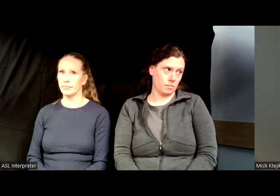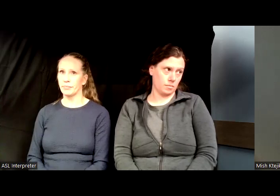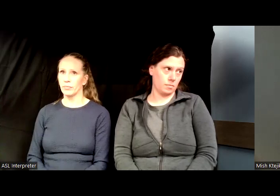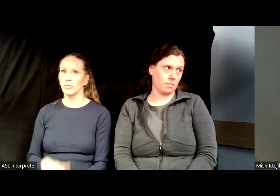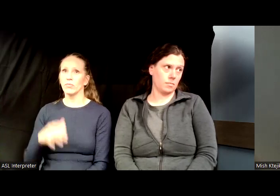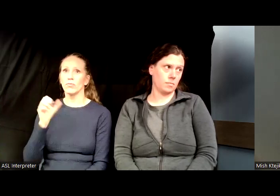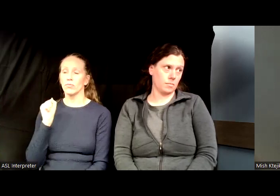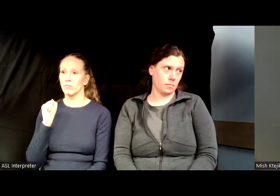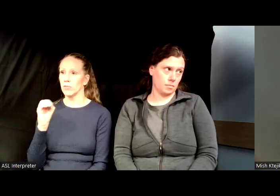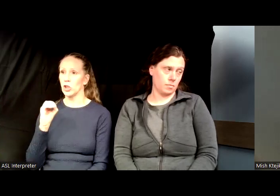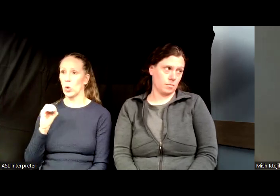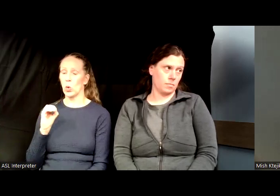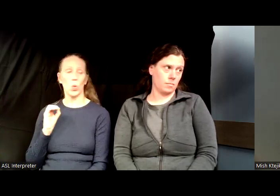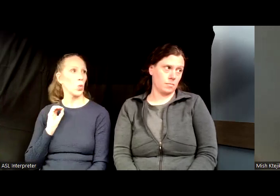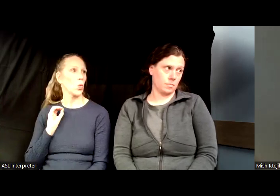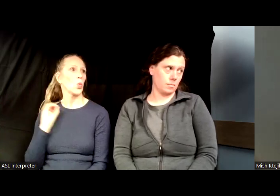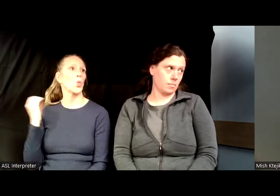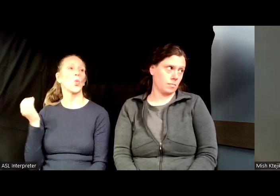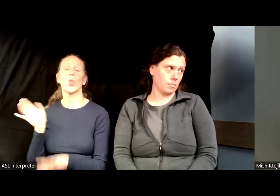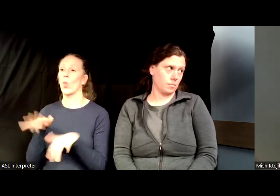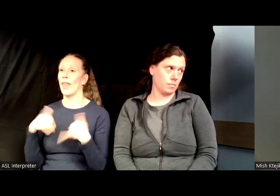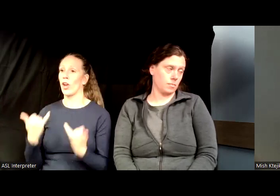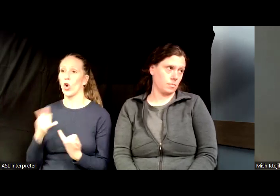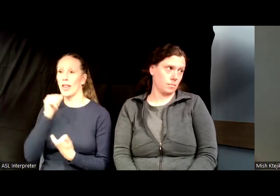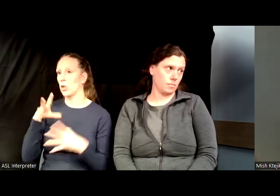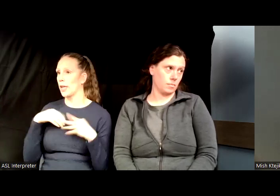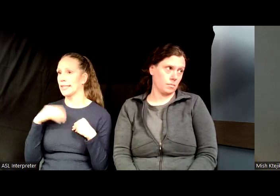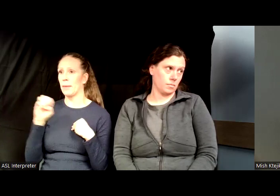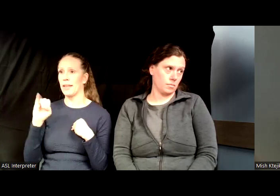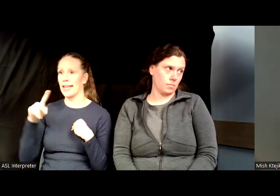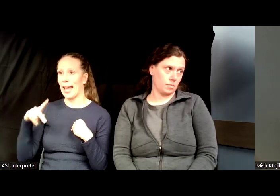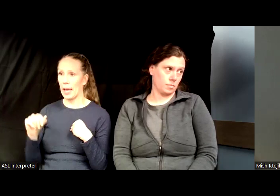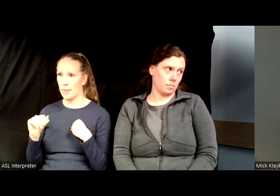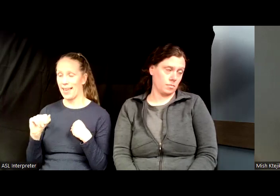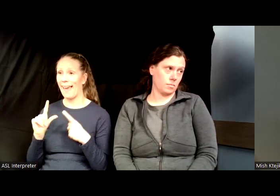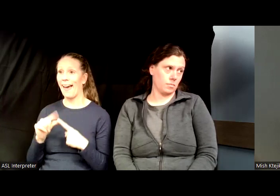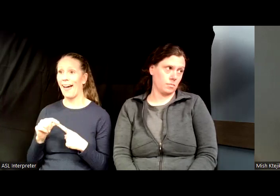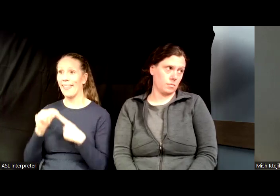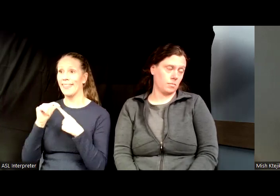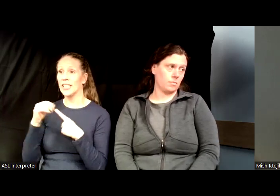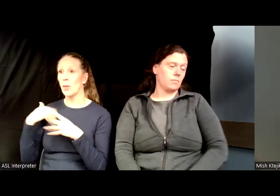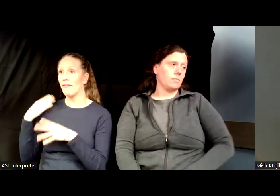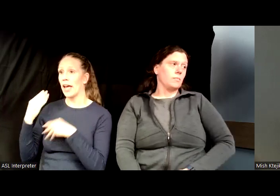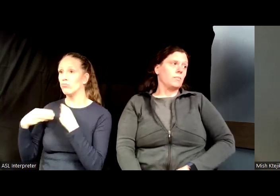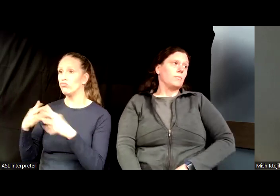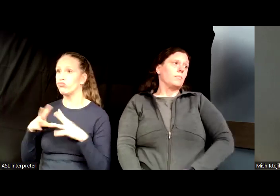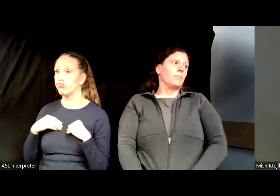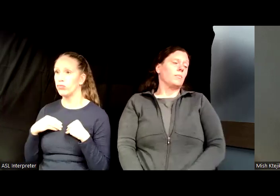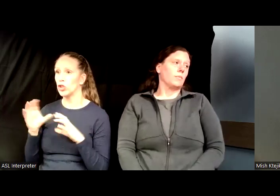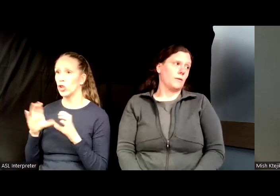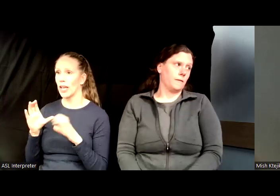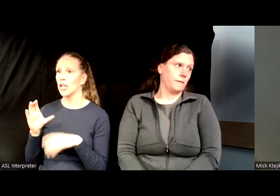So they don't currently accept the EIPA unless you have the grandfathered certification